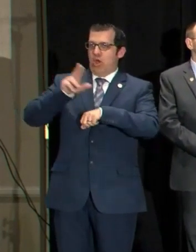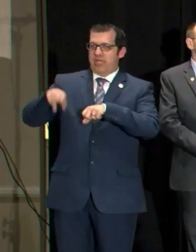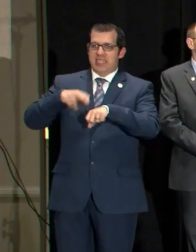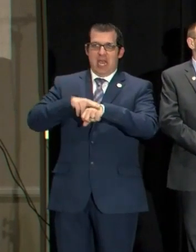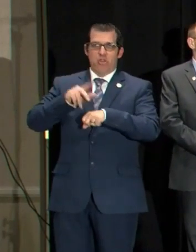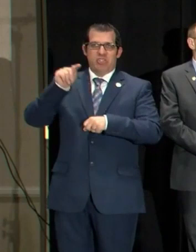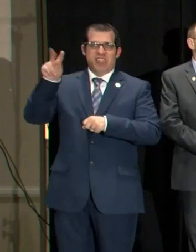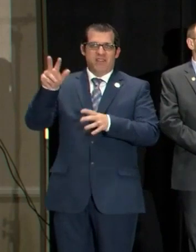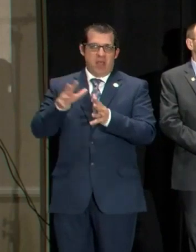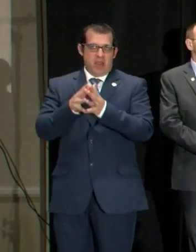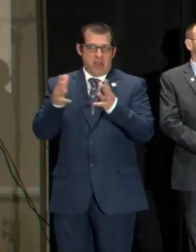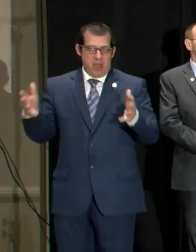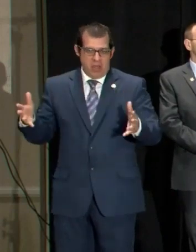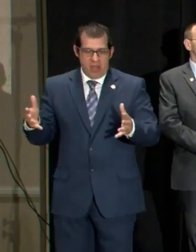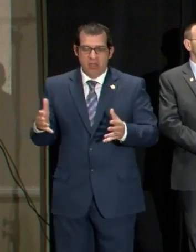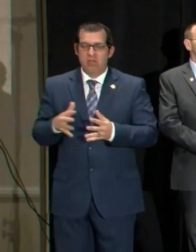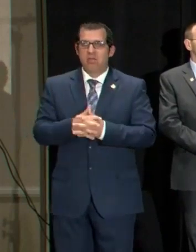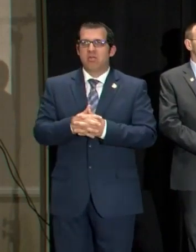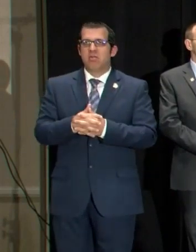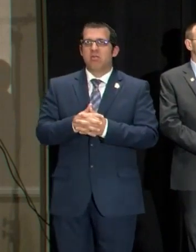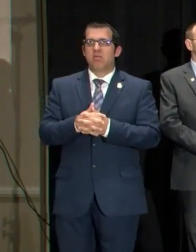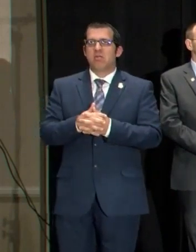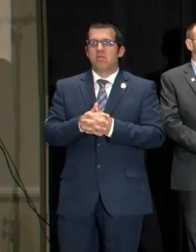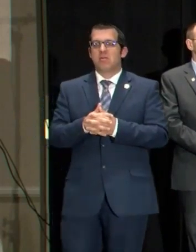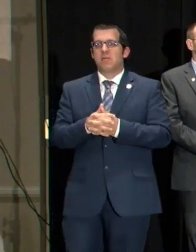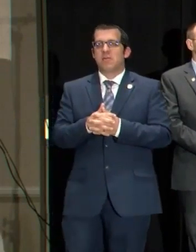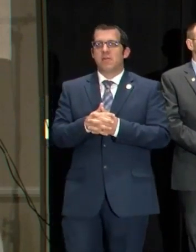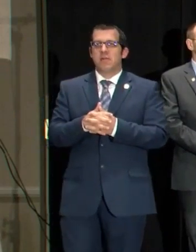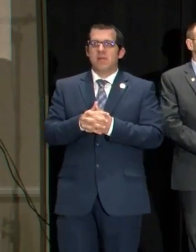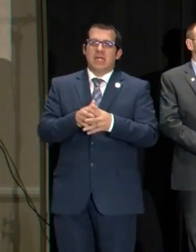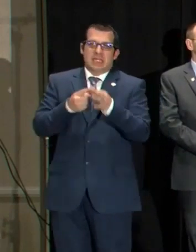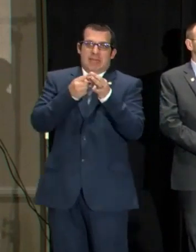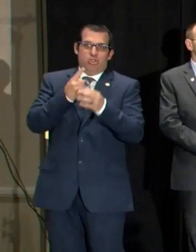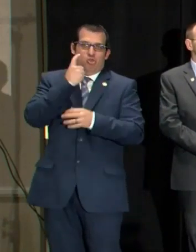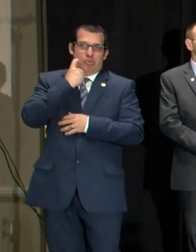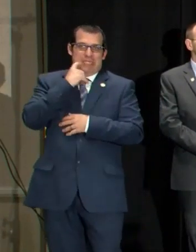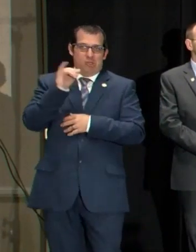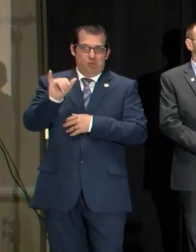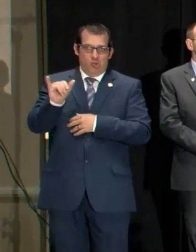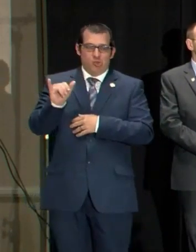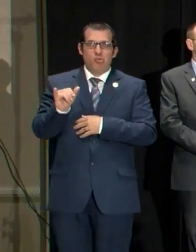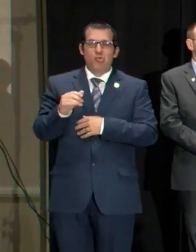lot, and in especially recent days,